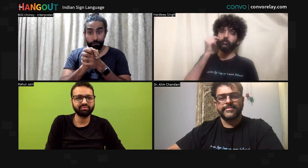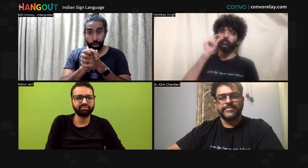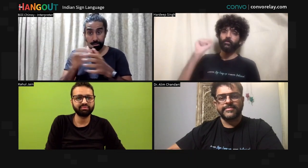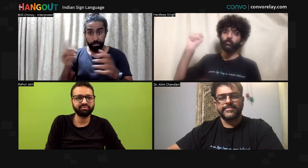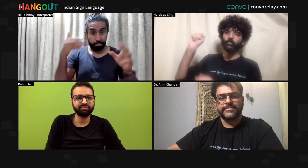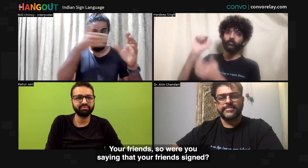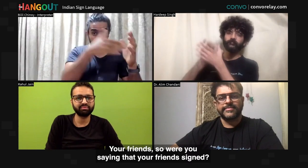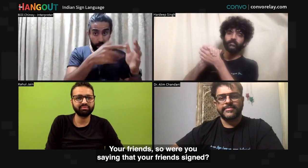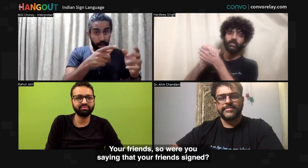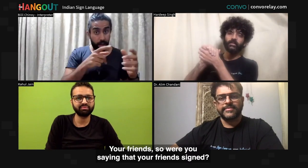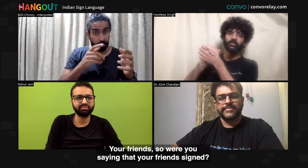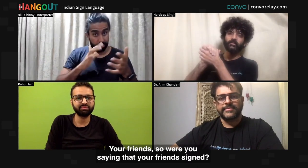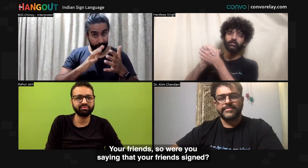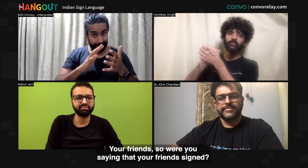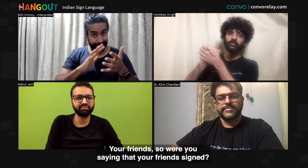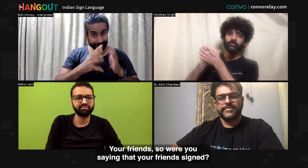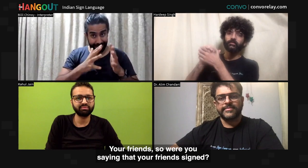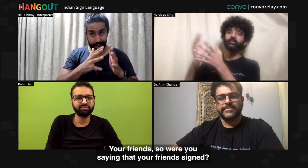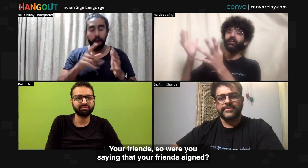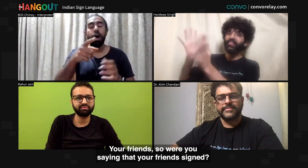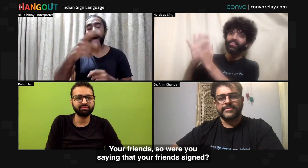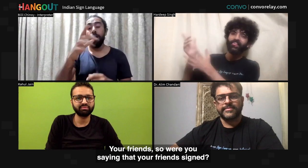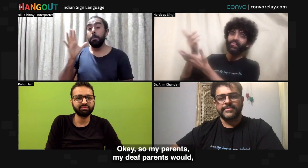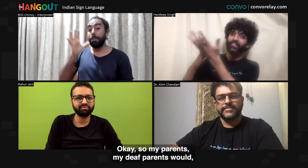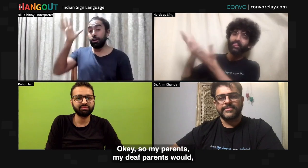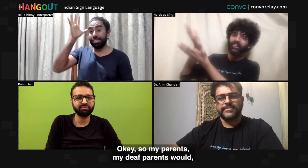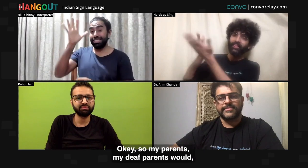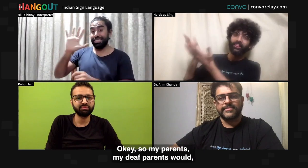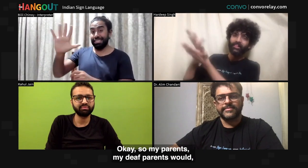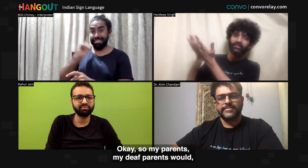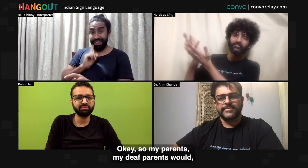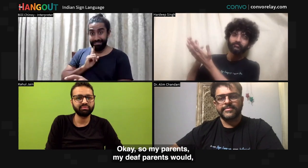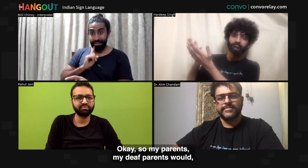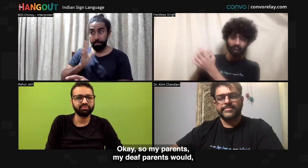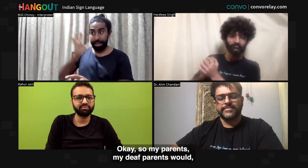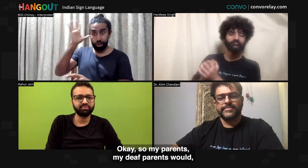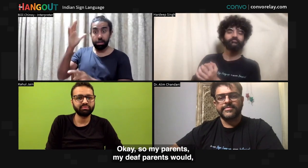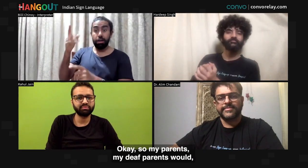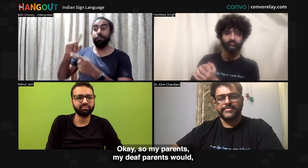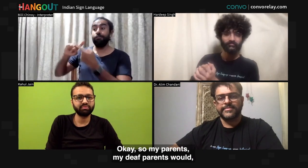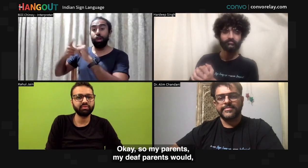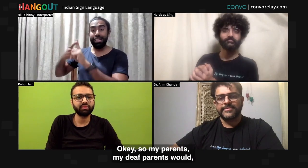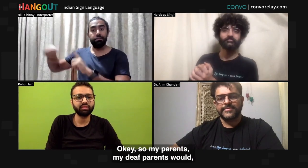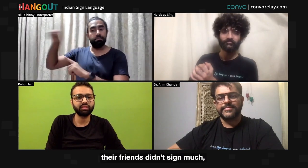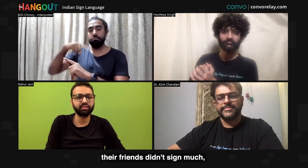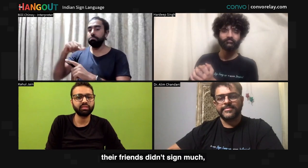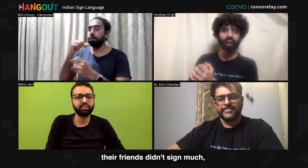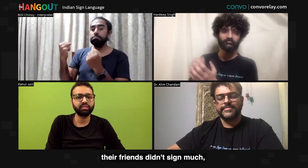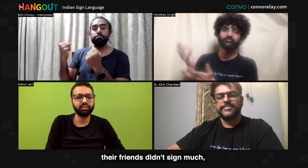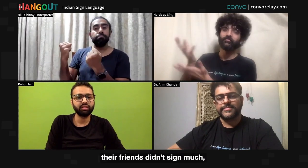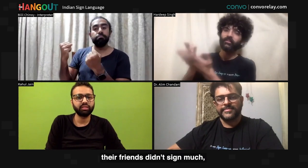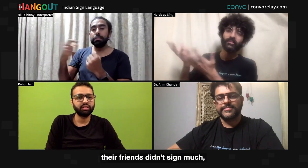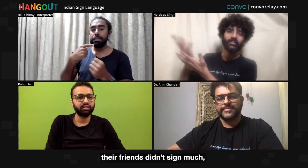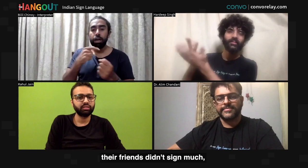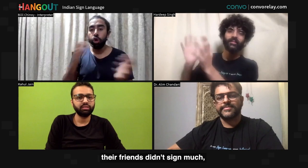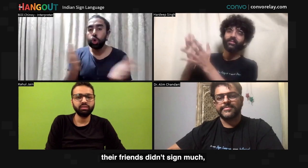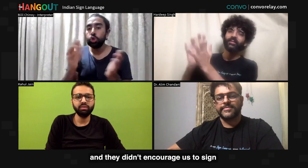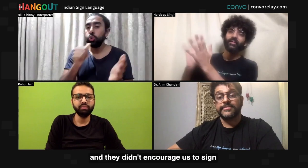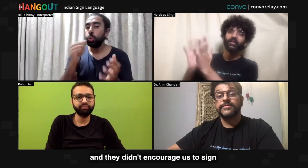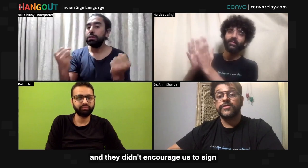Your friends, so were you saying that you were friends signed? Okay, so my parents, my deaf parents, their friends didn't sign much. And they didn't